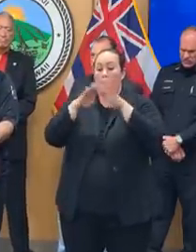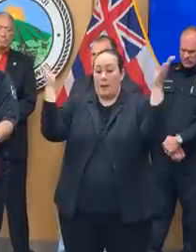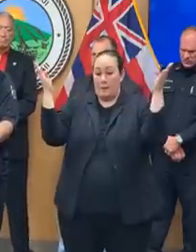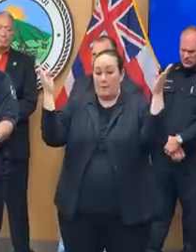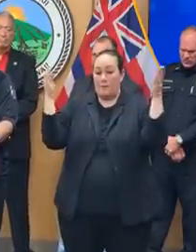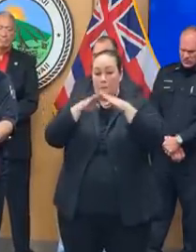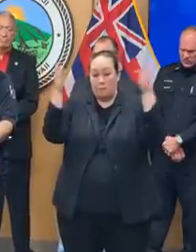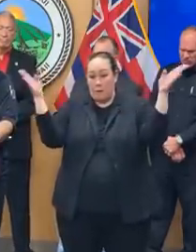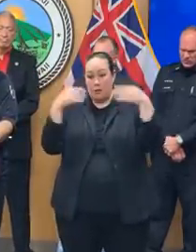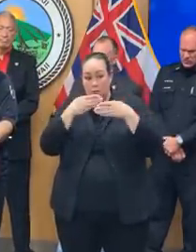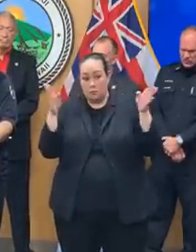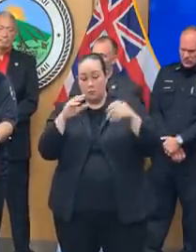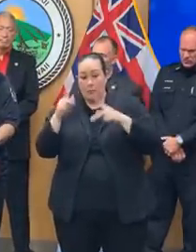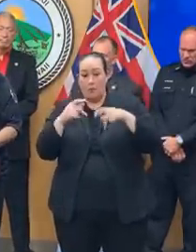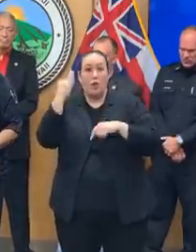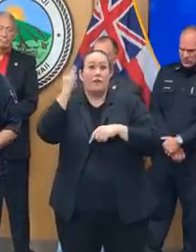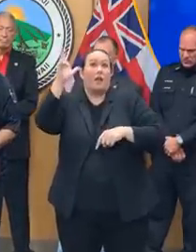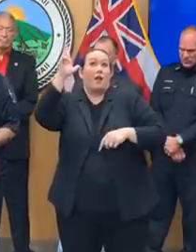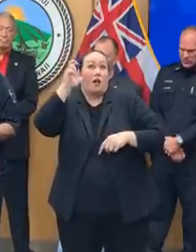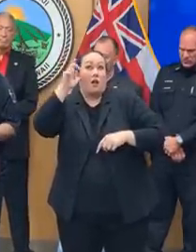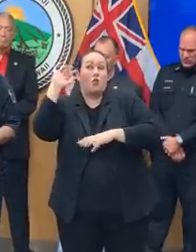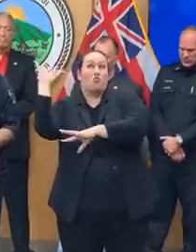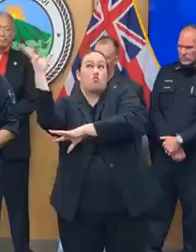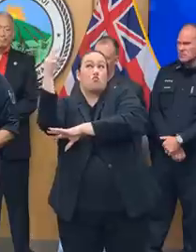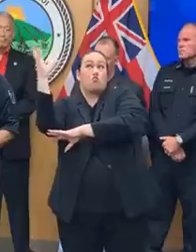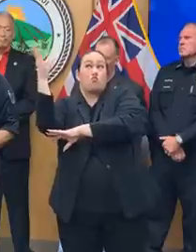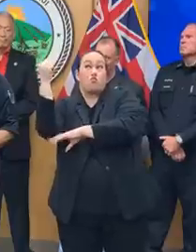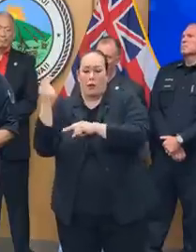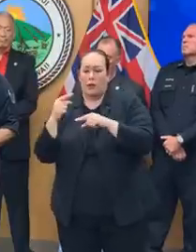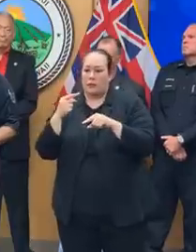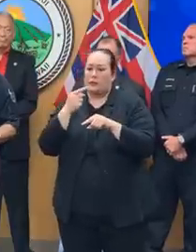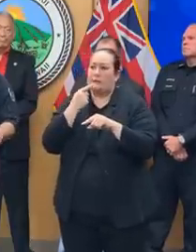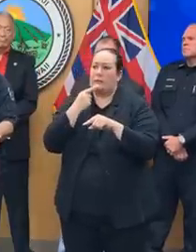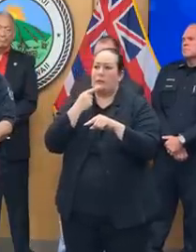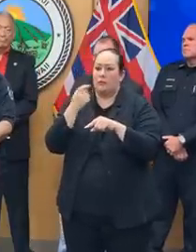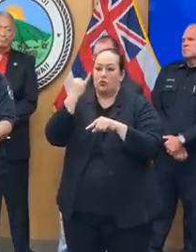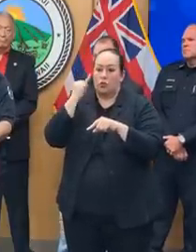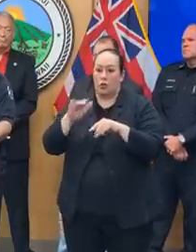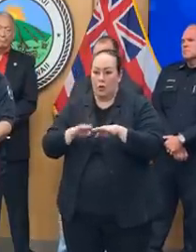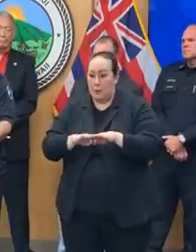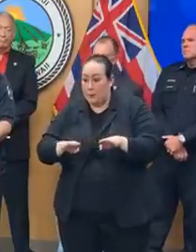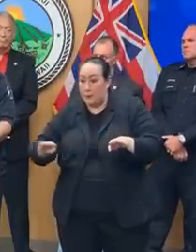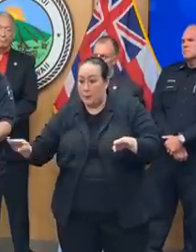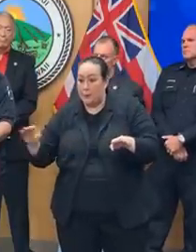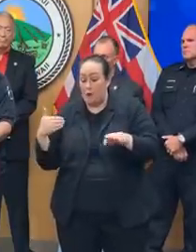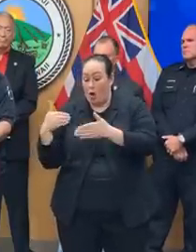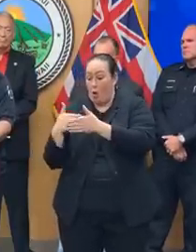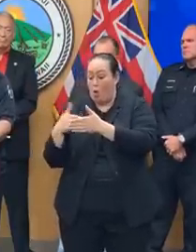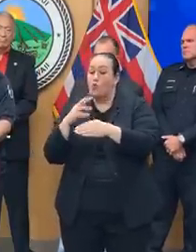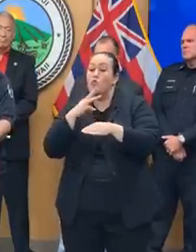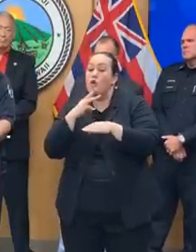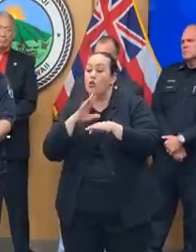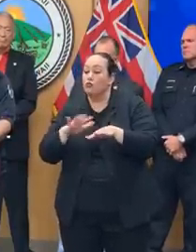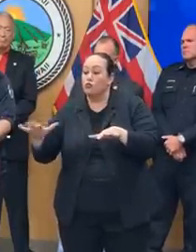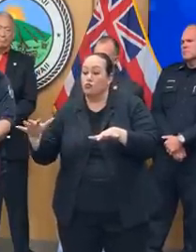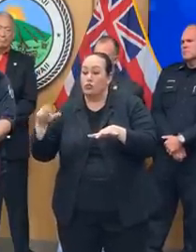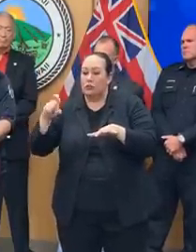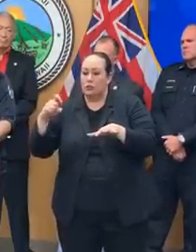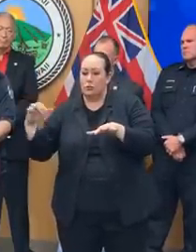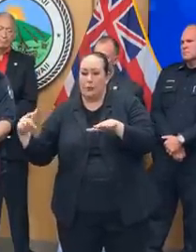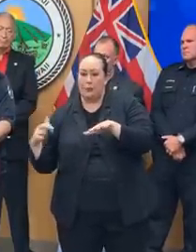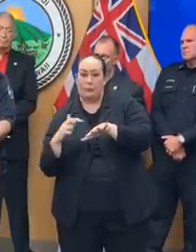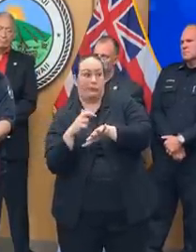on the website of the Hawaii Emergency Management Agency, the following guideline is provided. If you are in a low-lying area near the coastline,